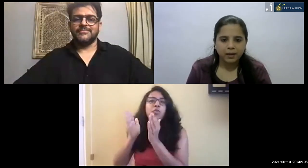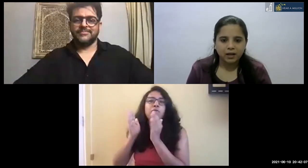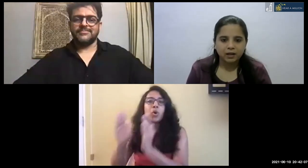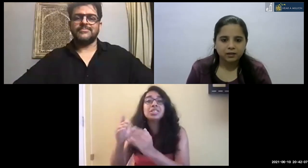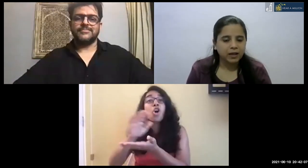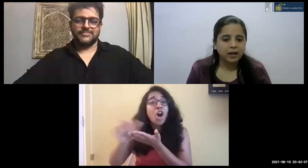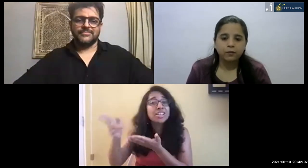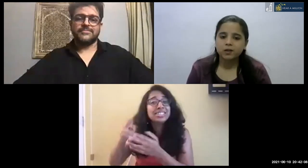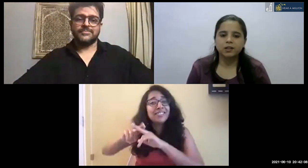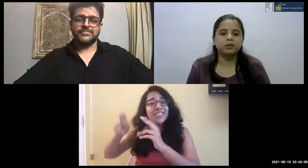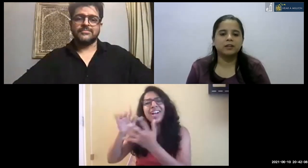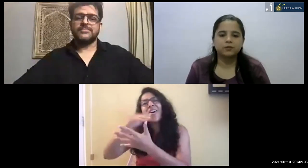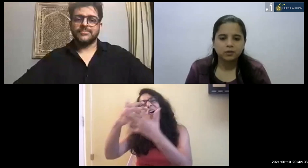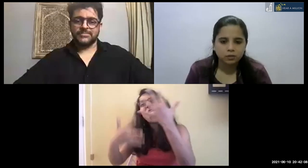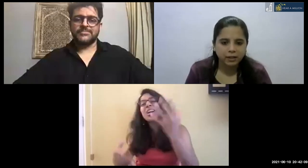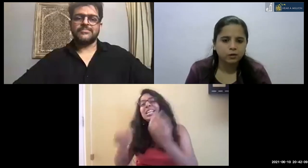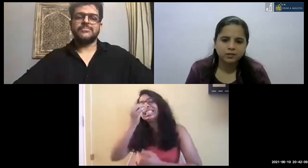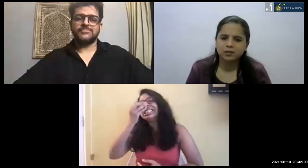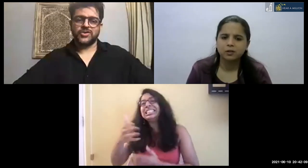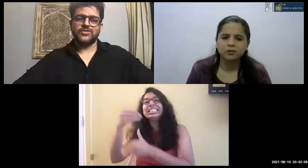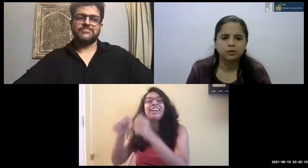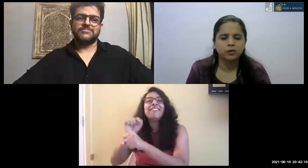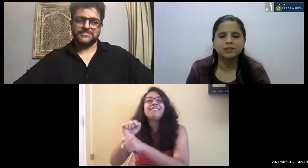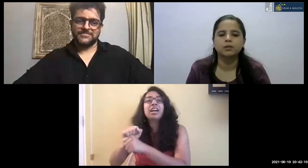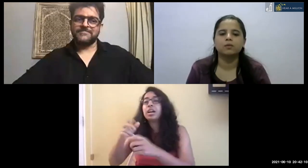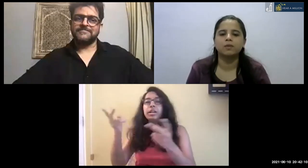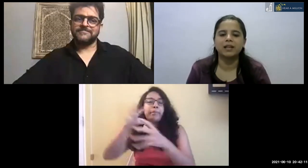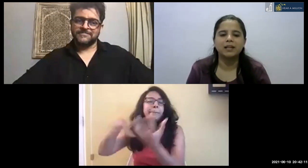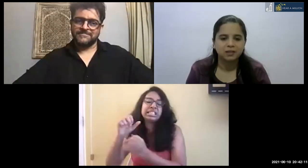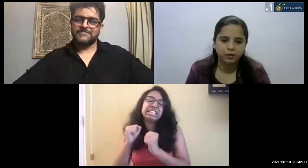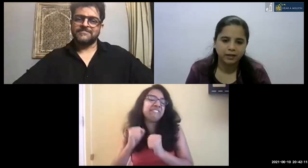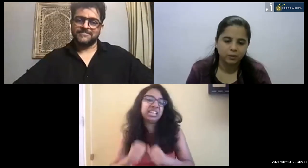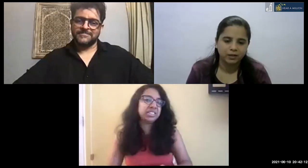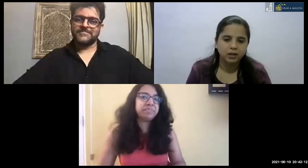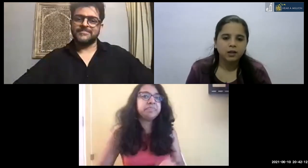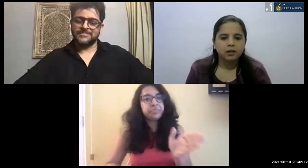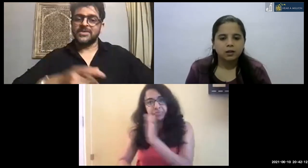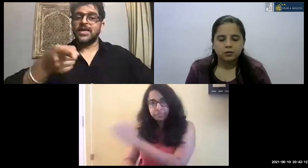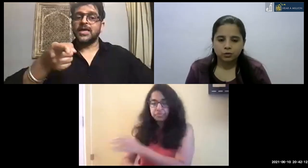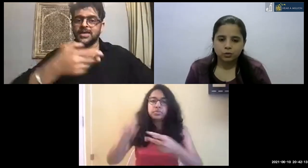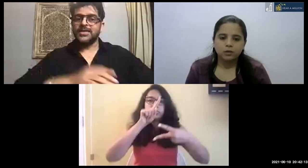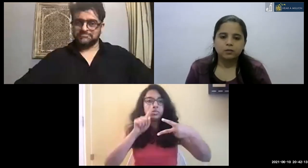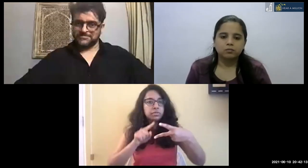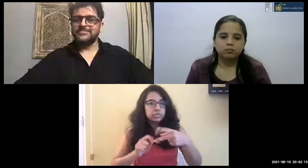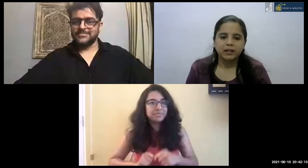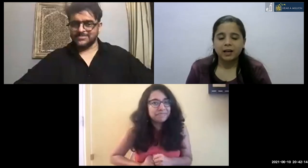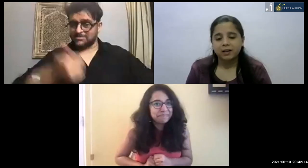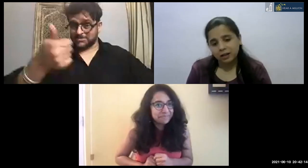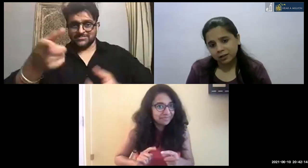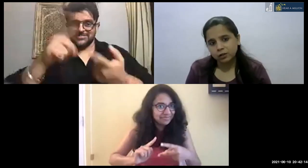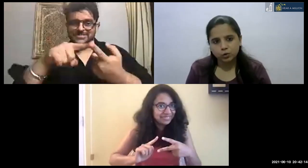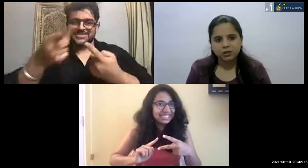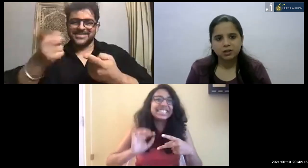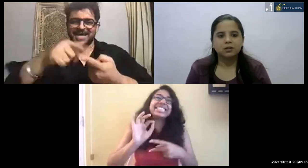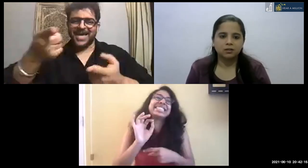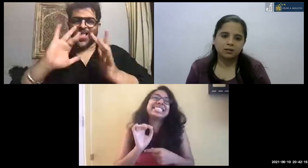in America, we are focusing on the deaf students only. In hostels also, it's very easy for everyone. So, but yeah, in